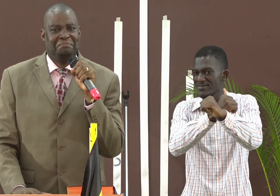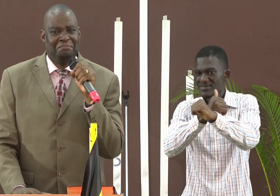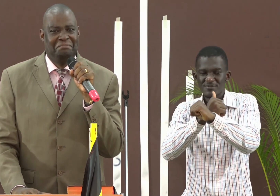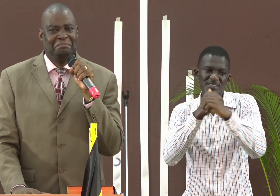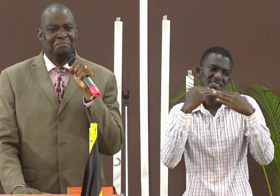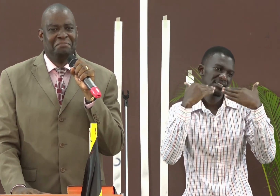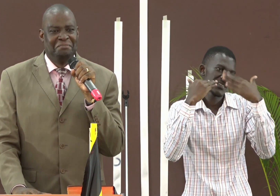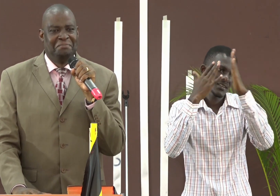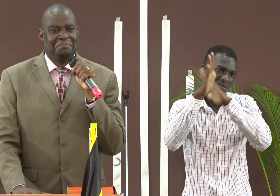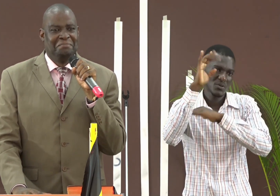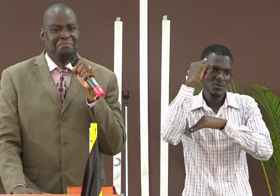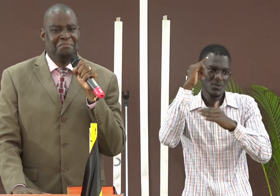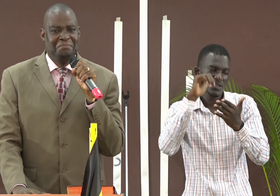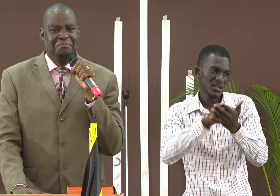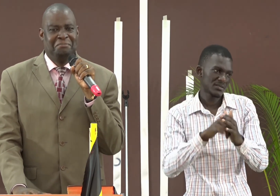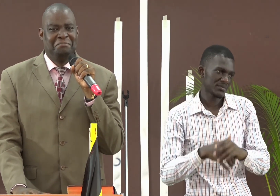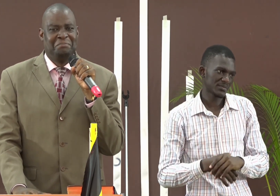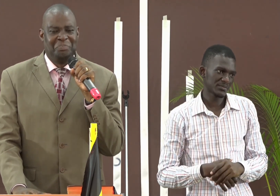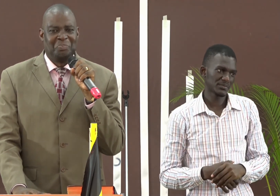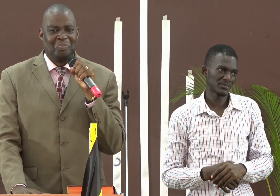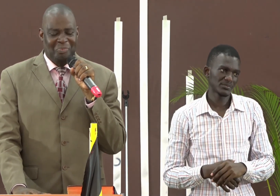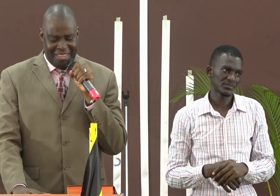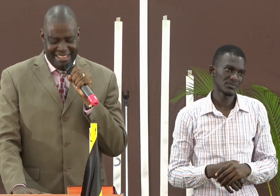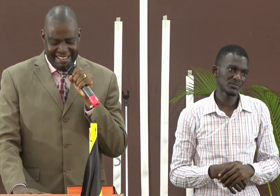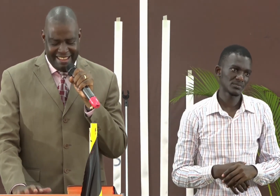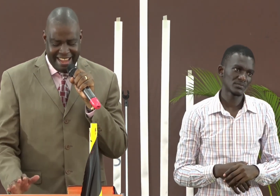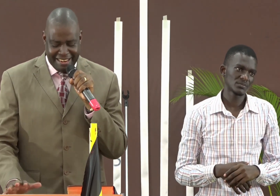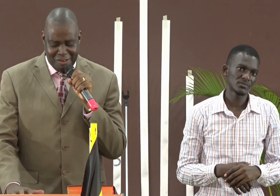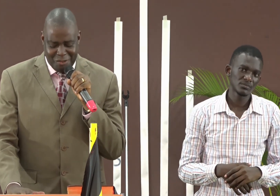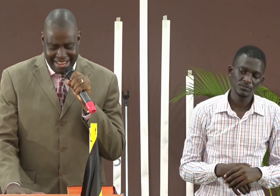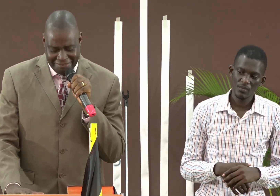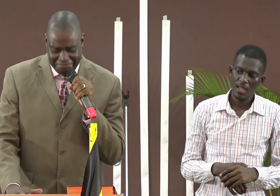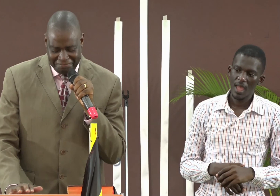there has been a pastoral coverage upon us as a church, and we thank God for it.